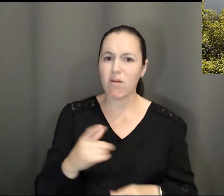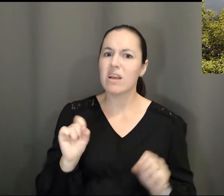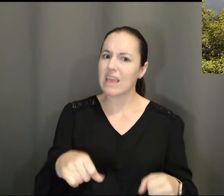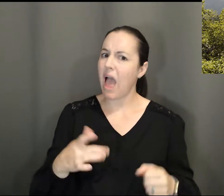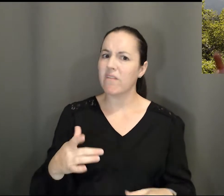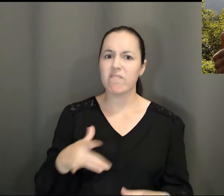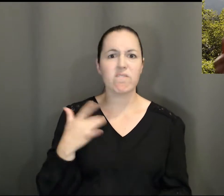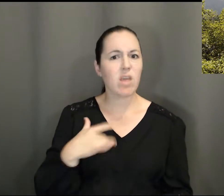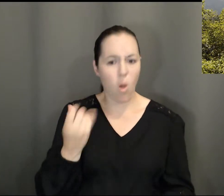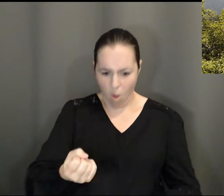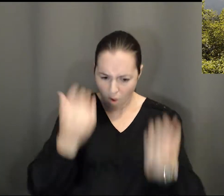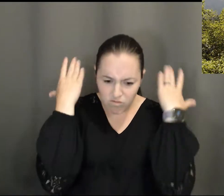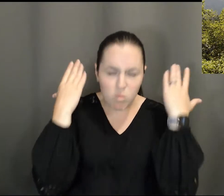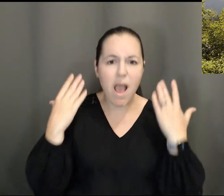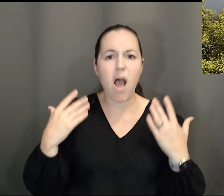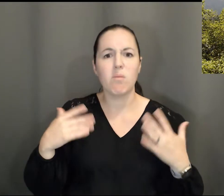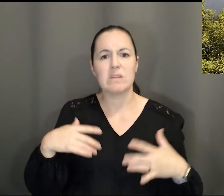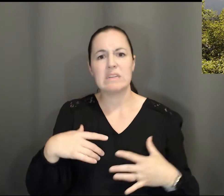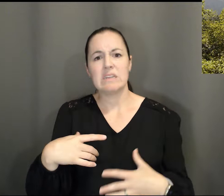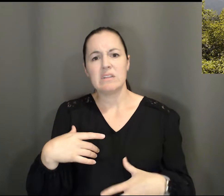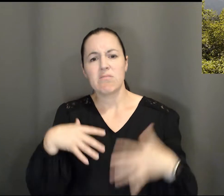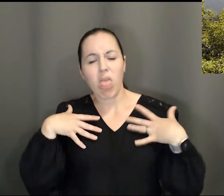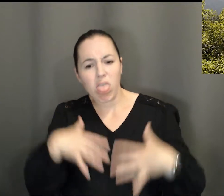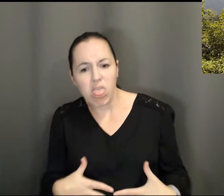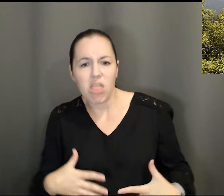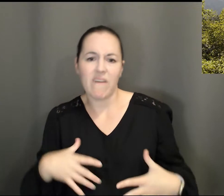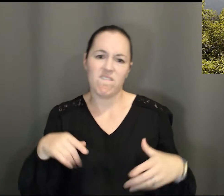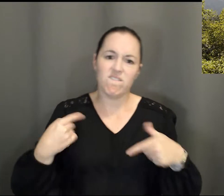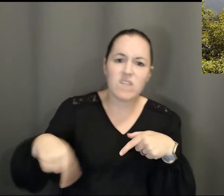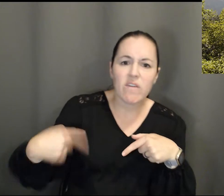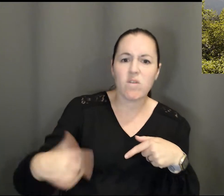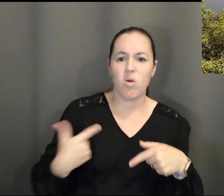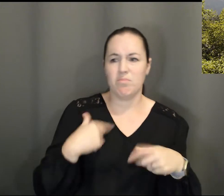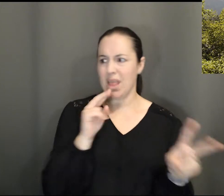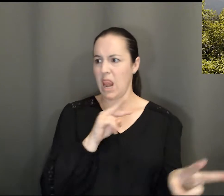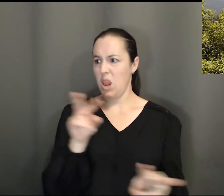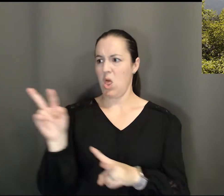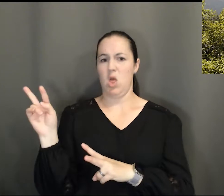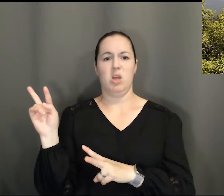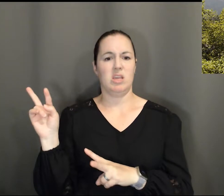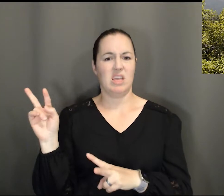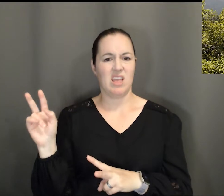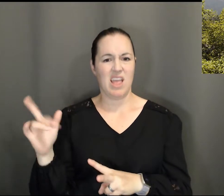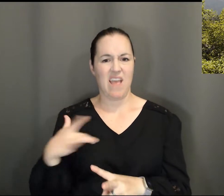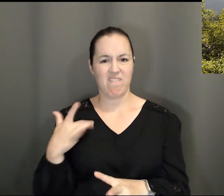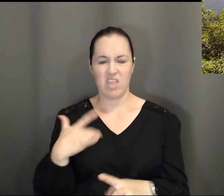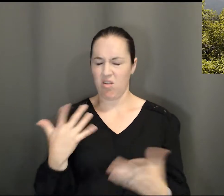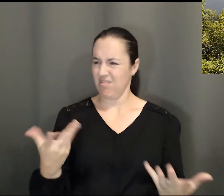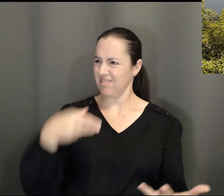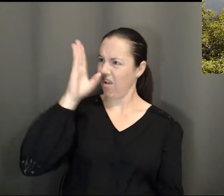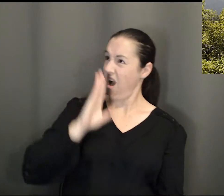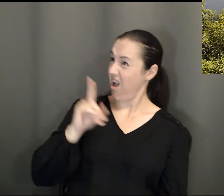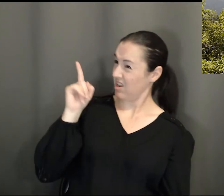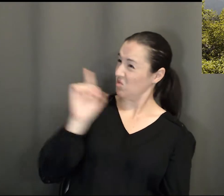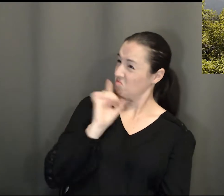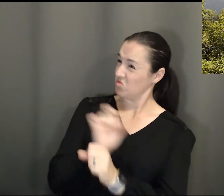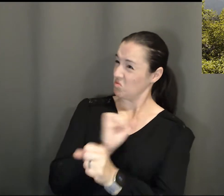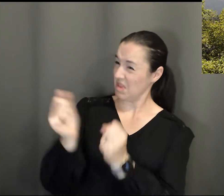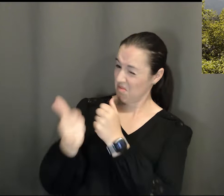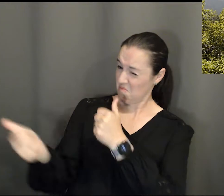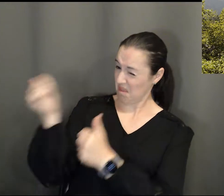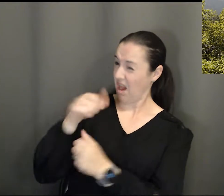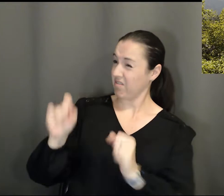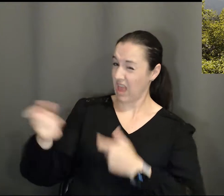me? I mean, are you really big enough to handle even the stuff that I'm dealing with? I hope to be able to help you